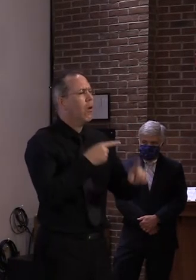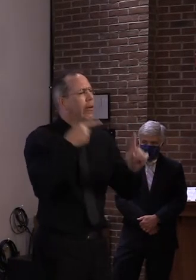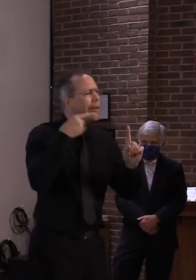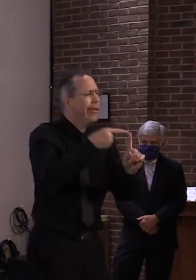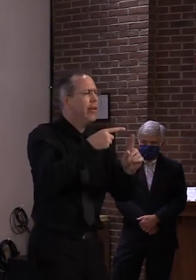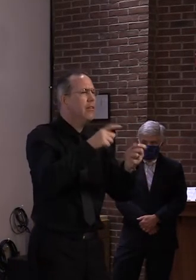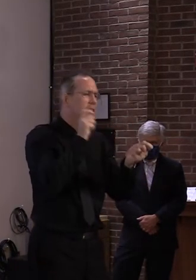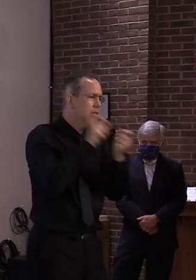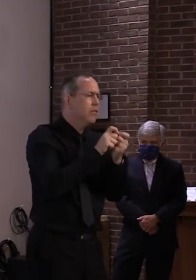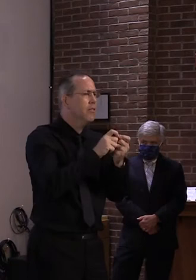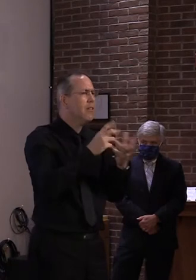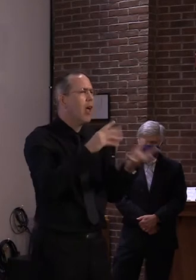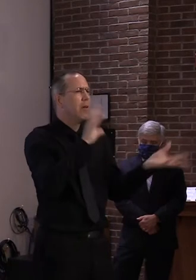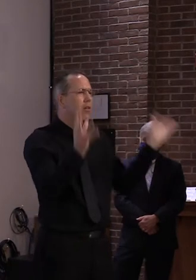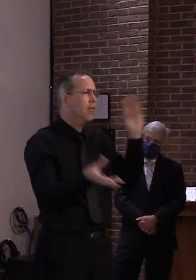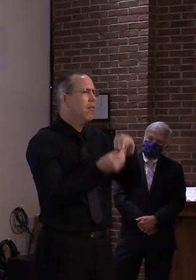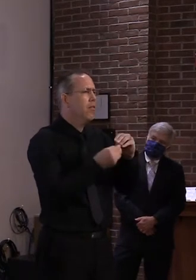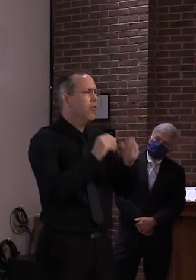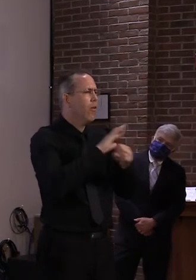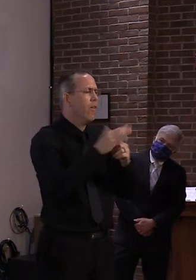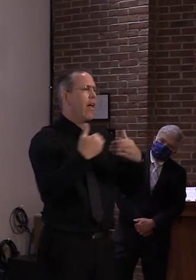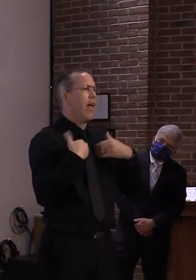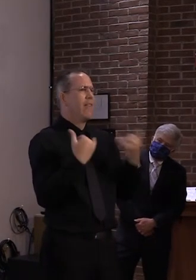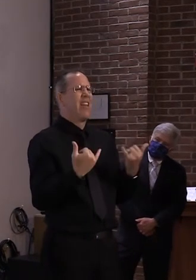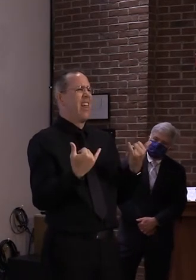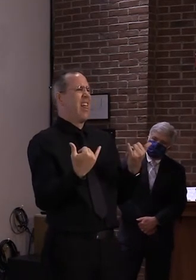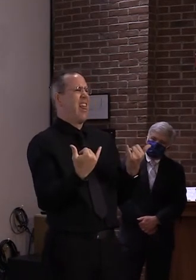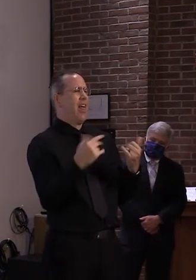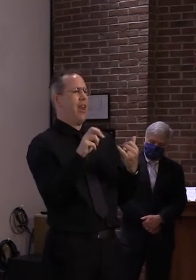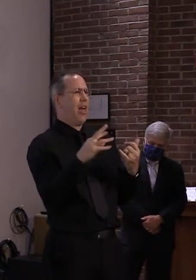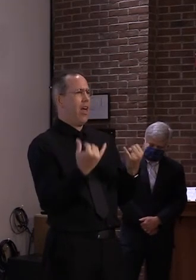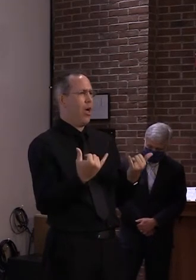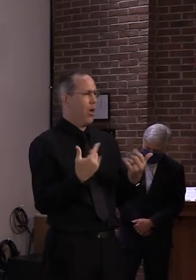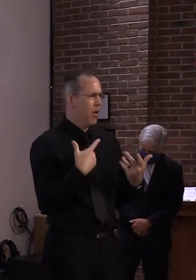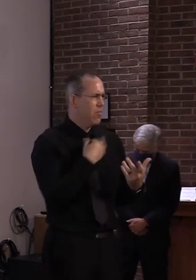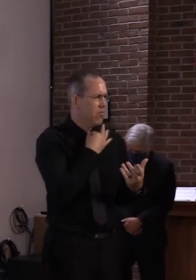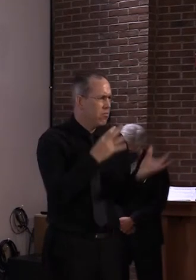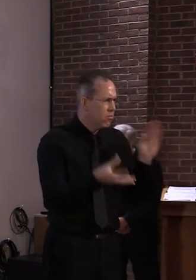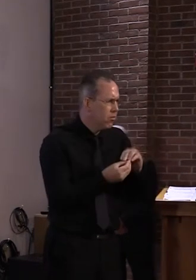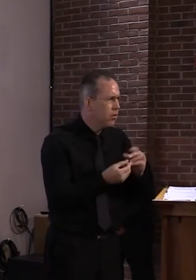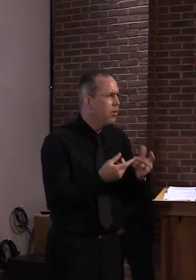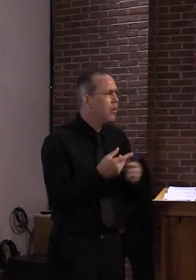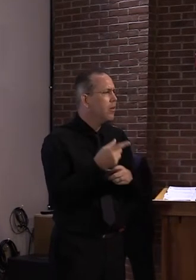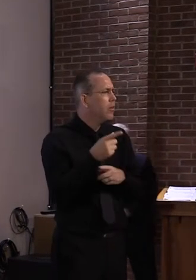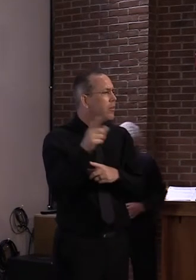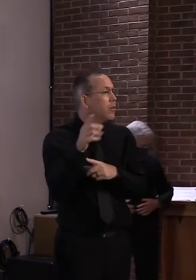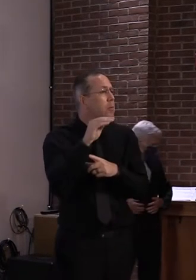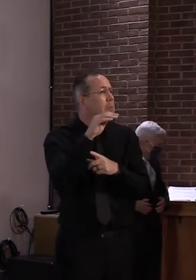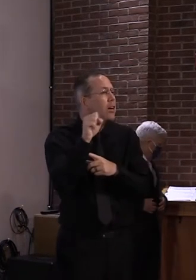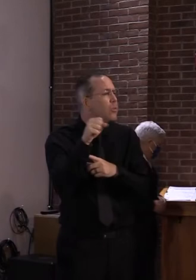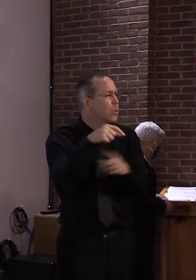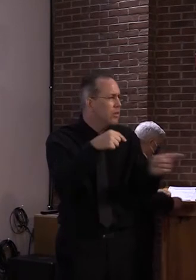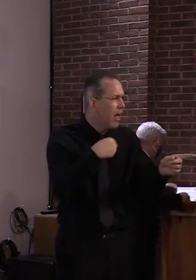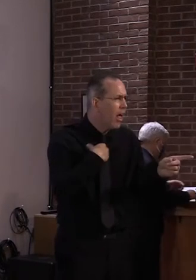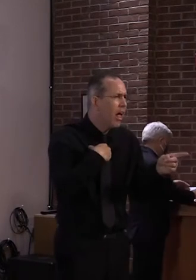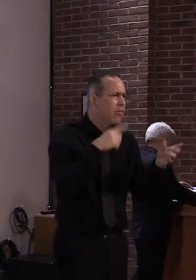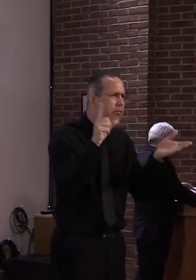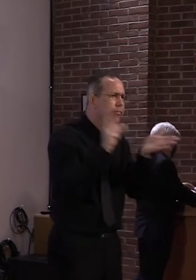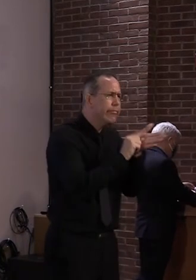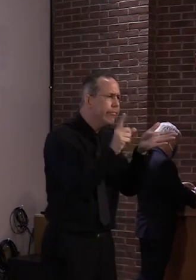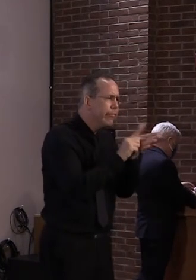rate per 1,000 residents, and what percentage of them is positive, in addition to how